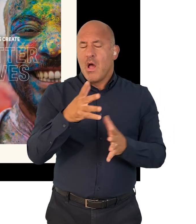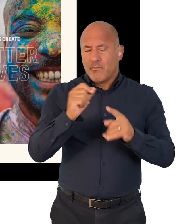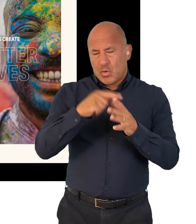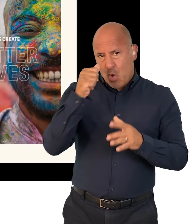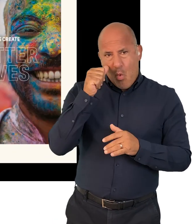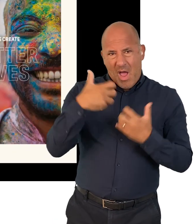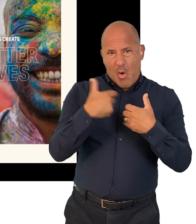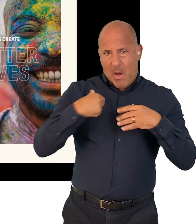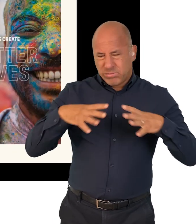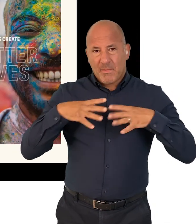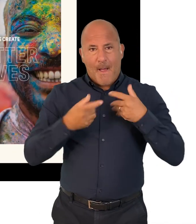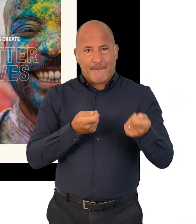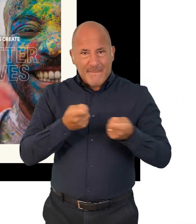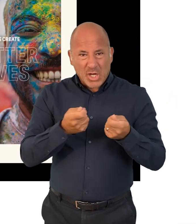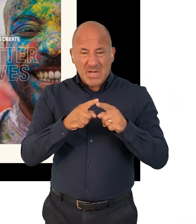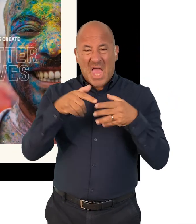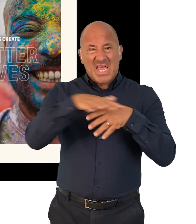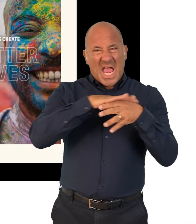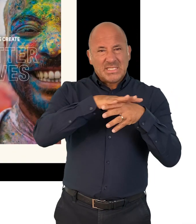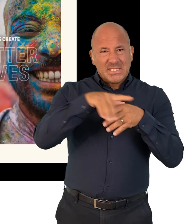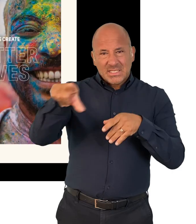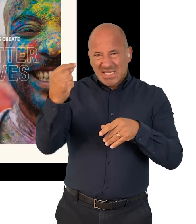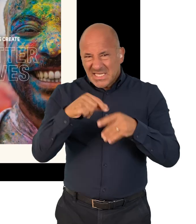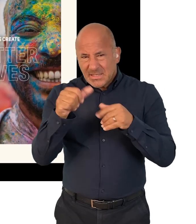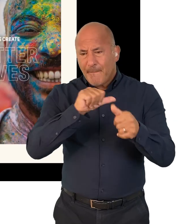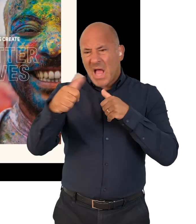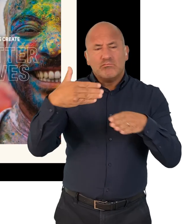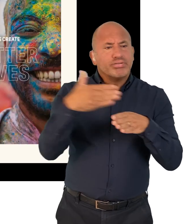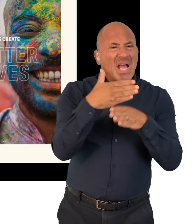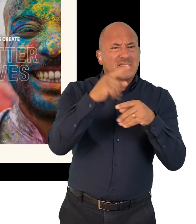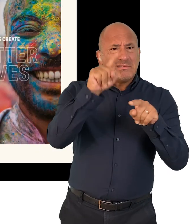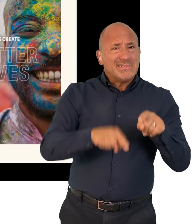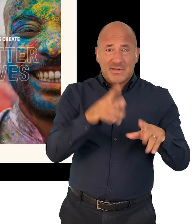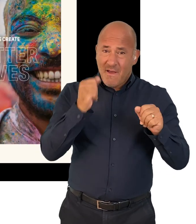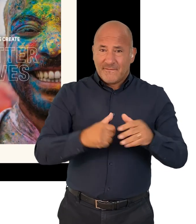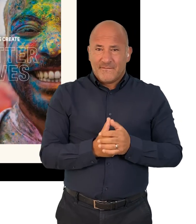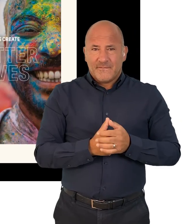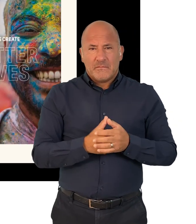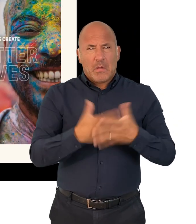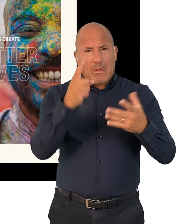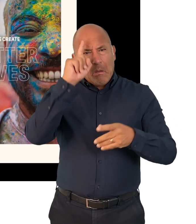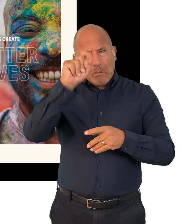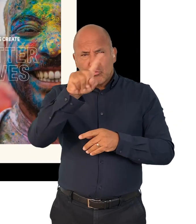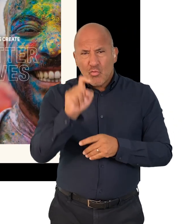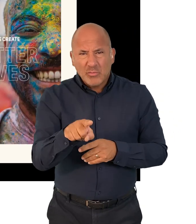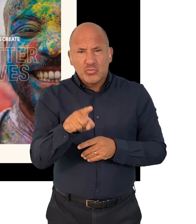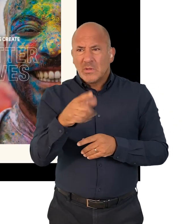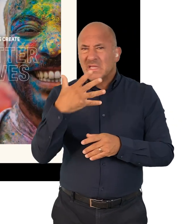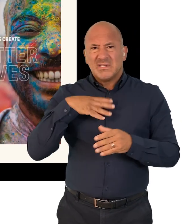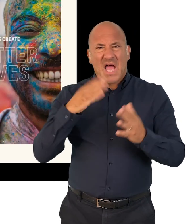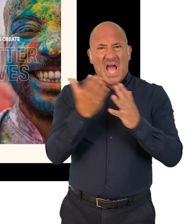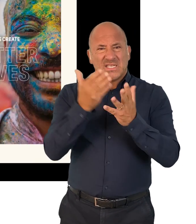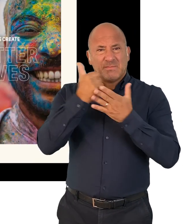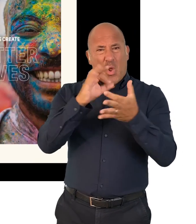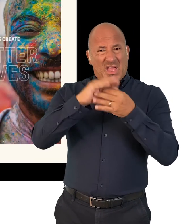prepare and manage your project, including case studies and best practice guides. If you have any questions or if you require access